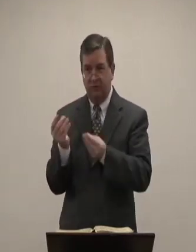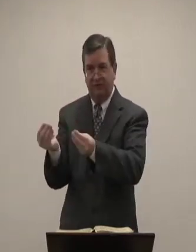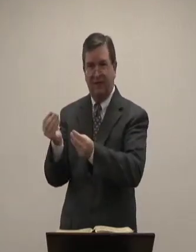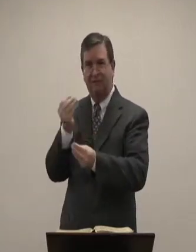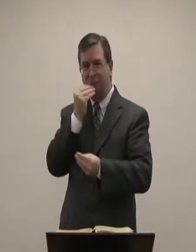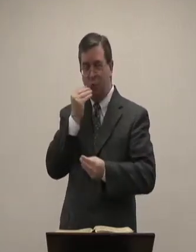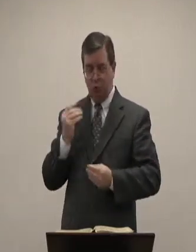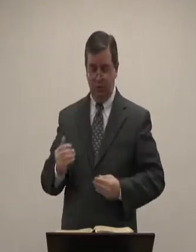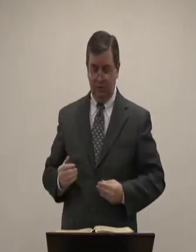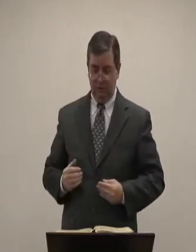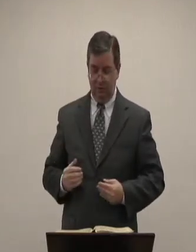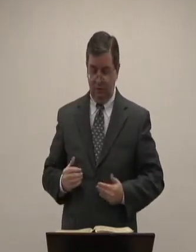44, and it says,